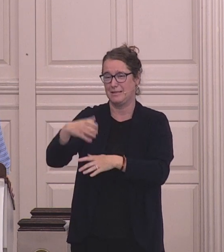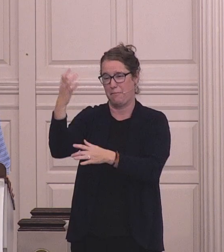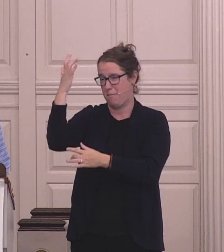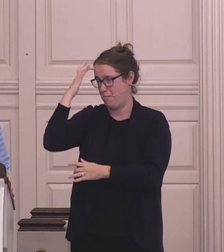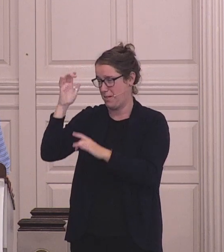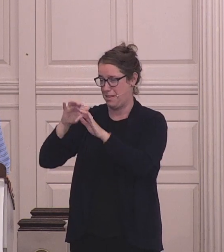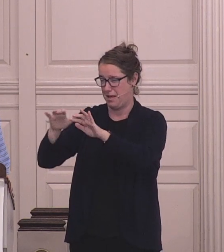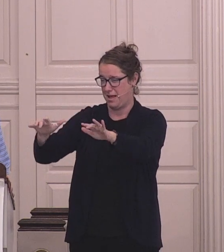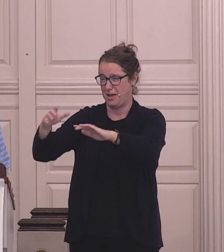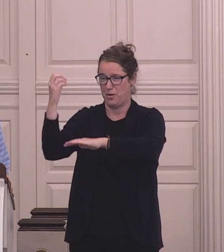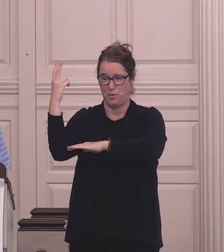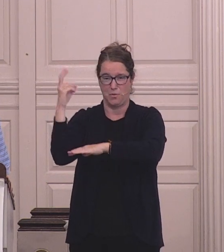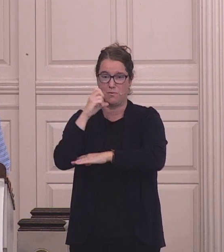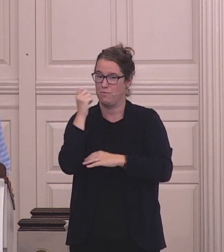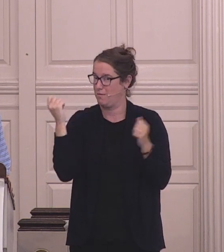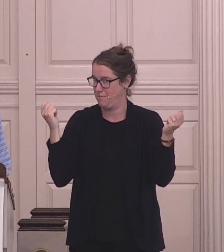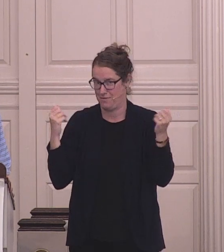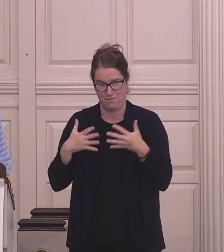at noon.